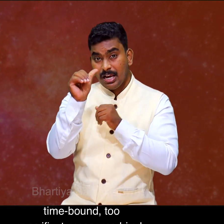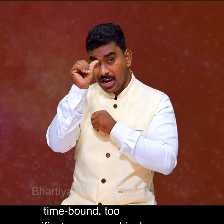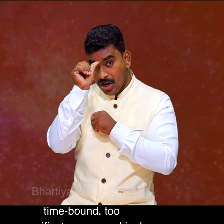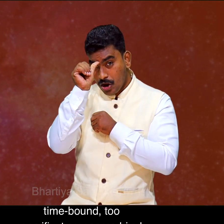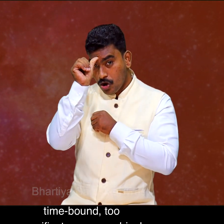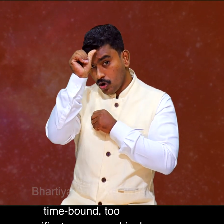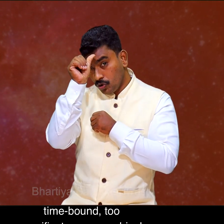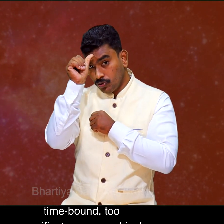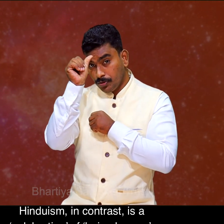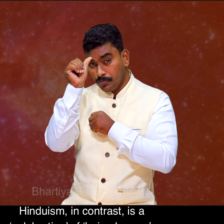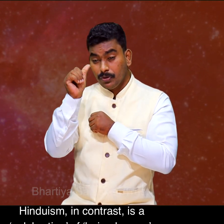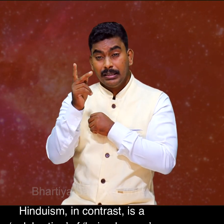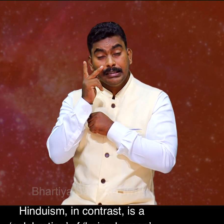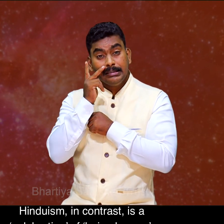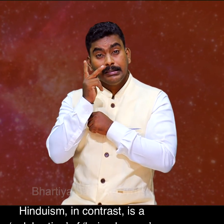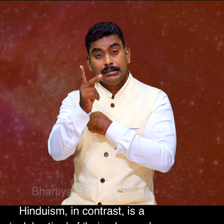too geographical.